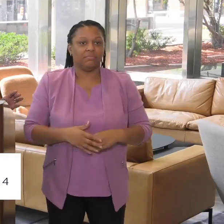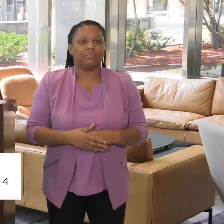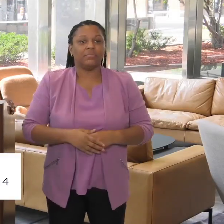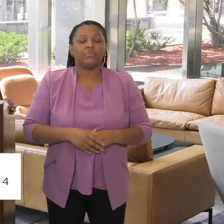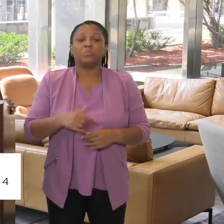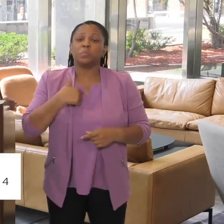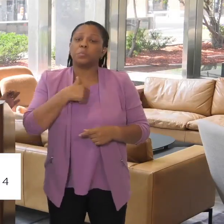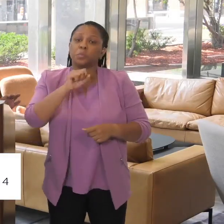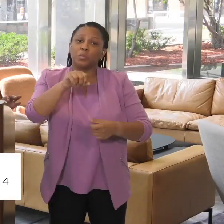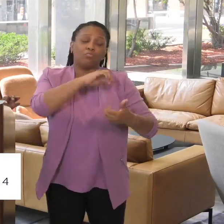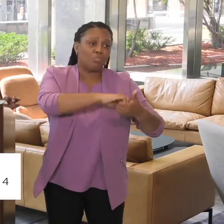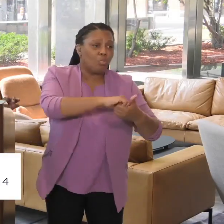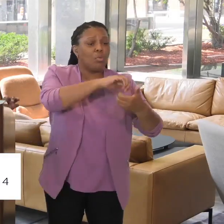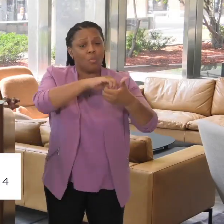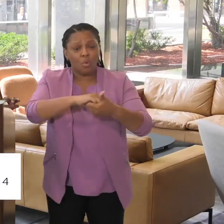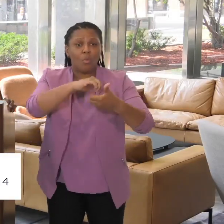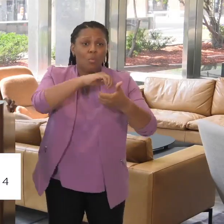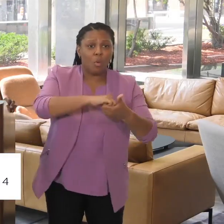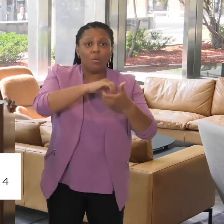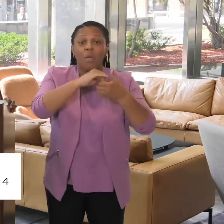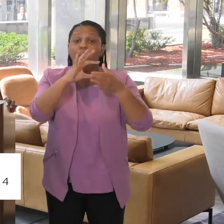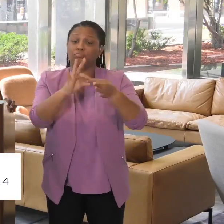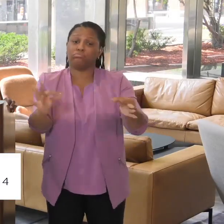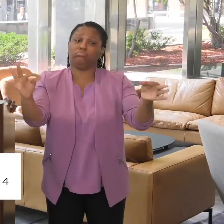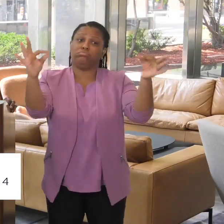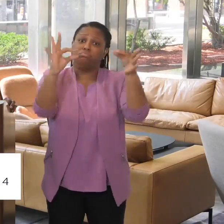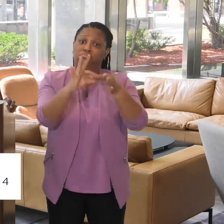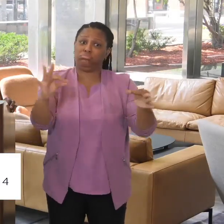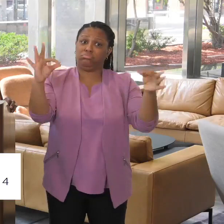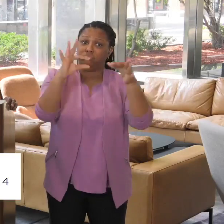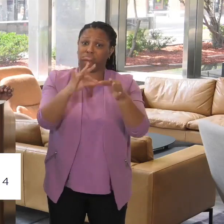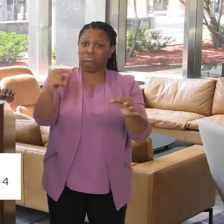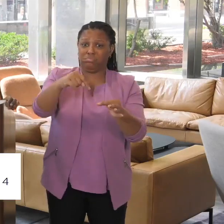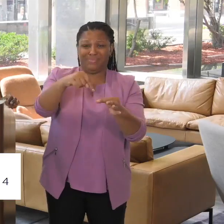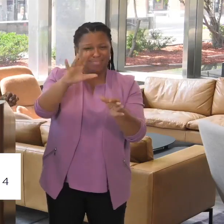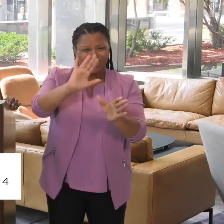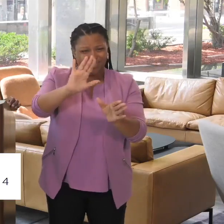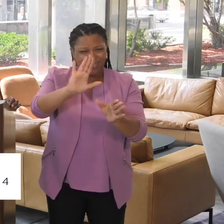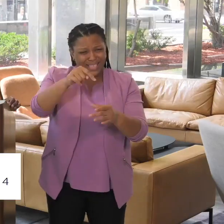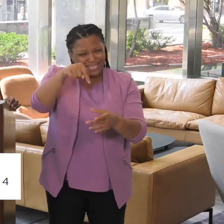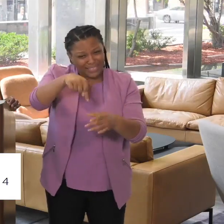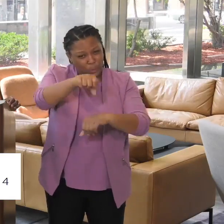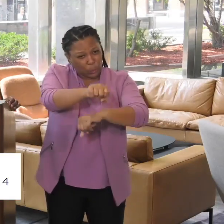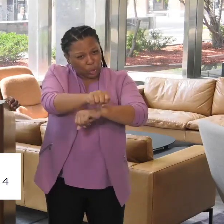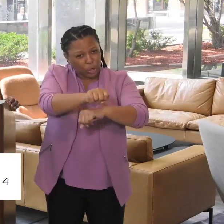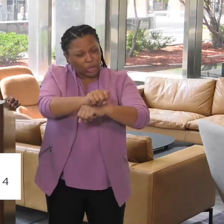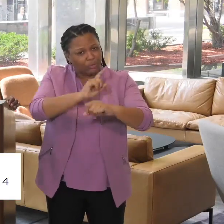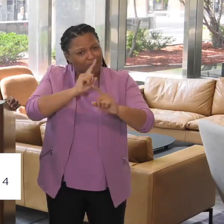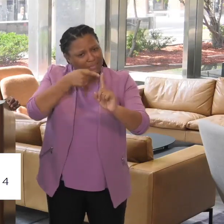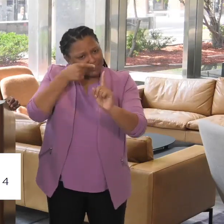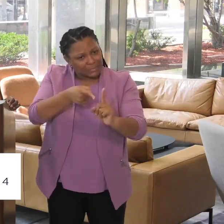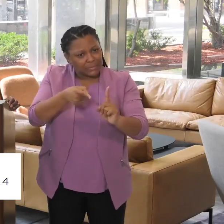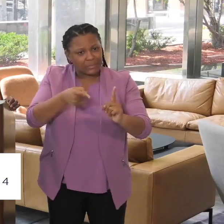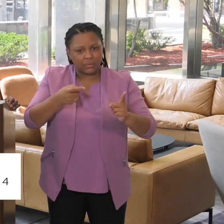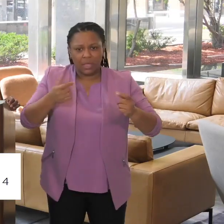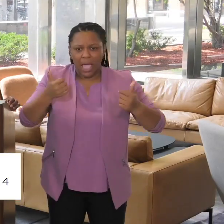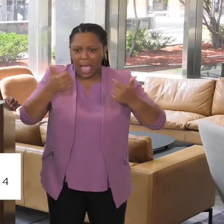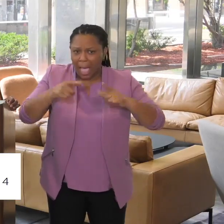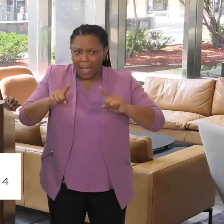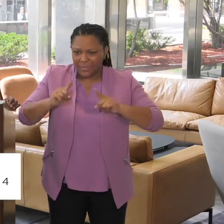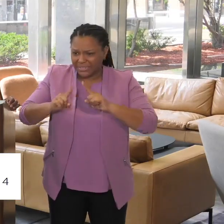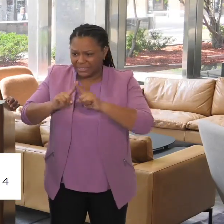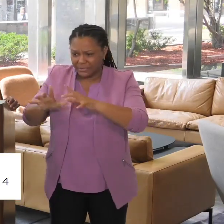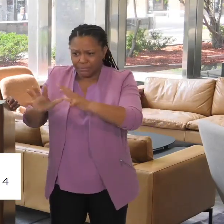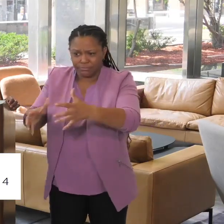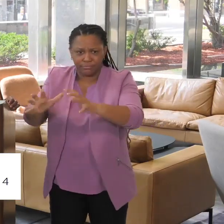but this effort is a true demonstration of what happens when multiple entities invest together and